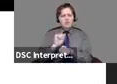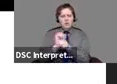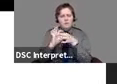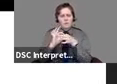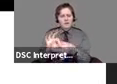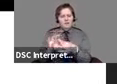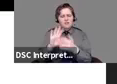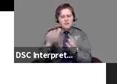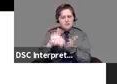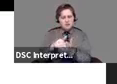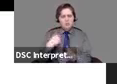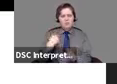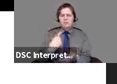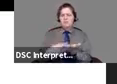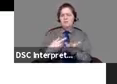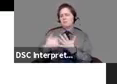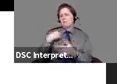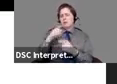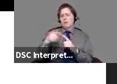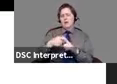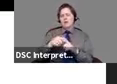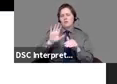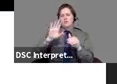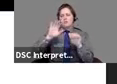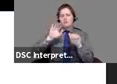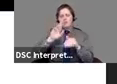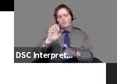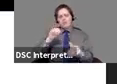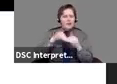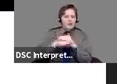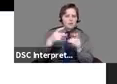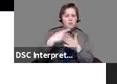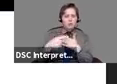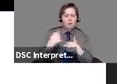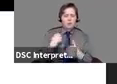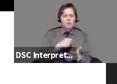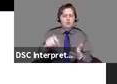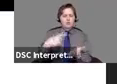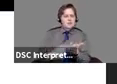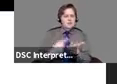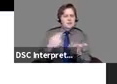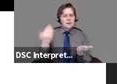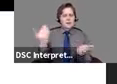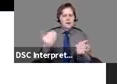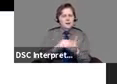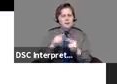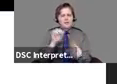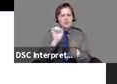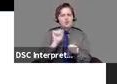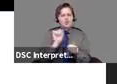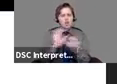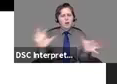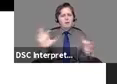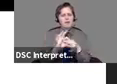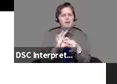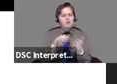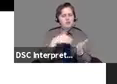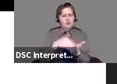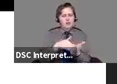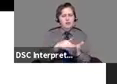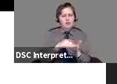a little bit earlier about the reentry program, but let's talk a little bit more about the Job Connection Center, because people need